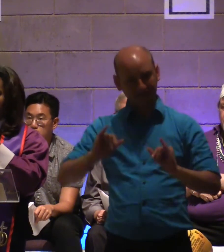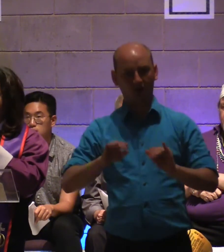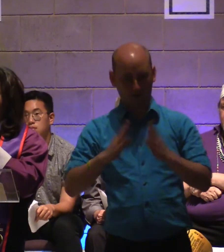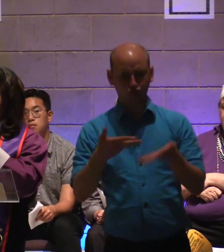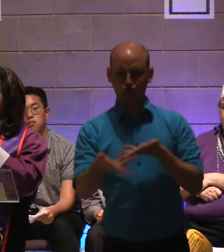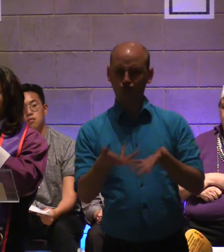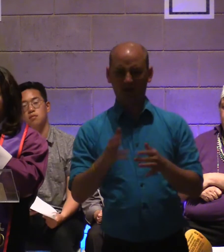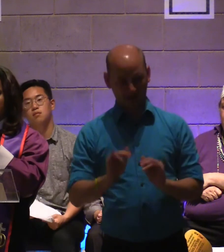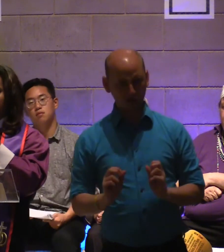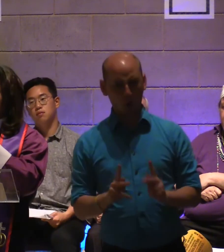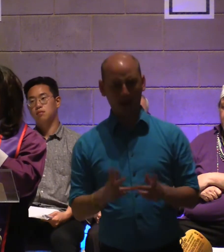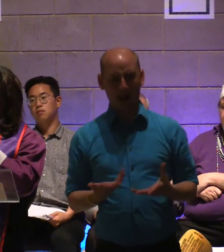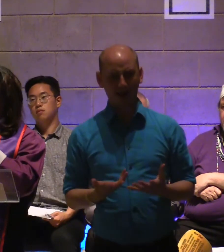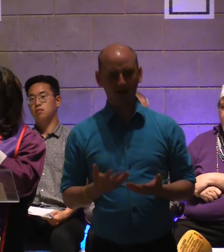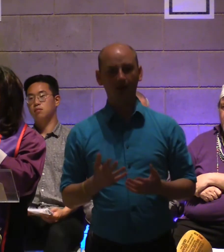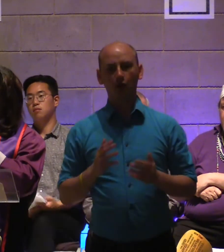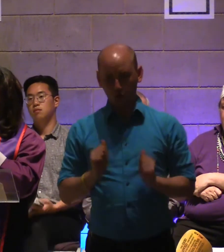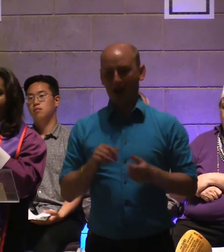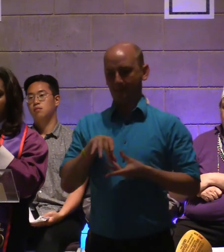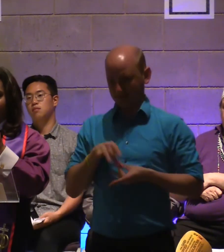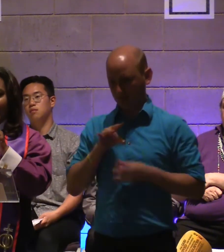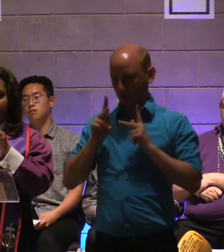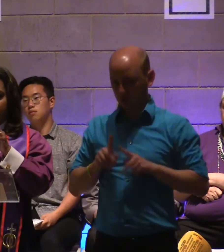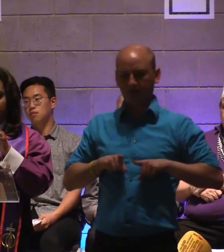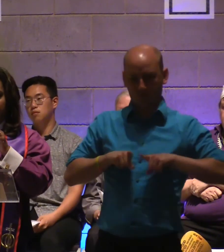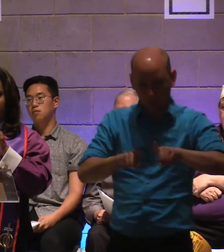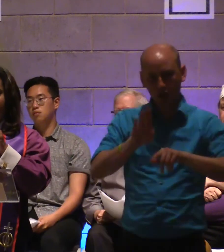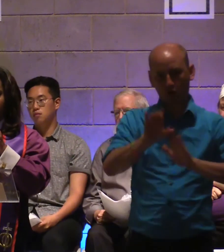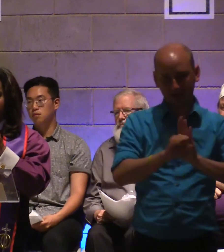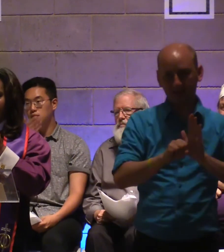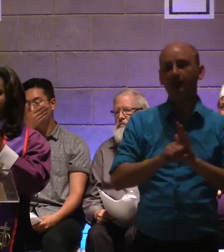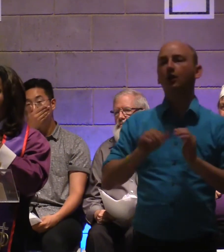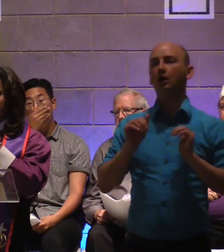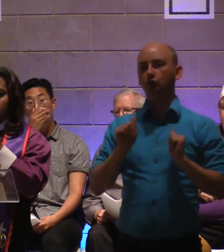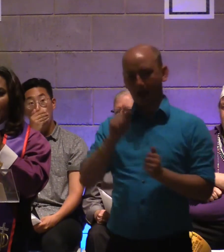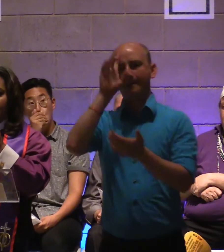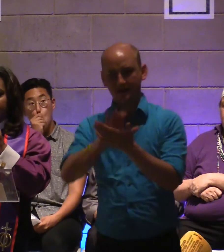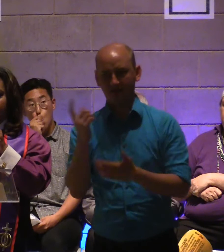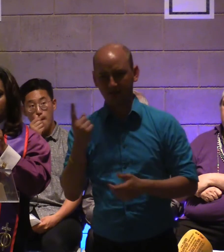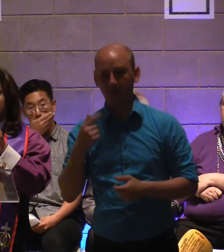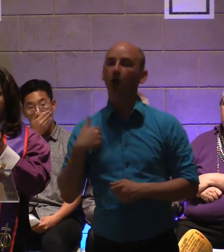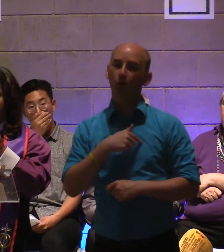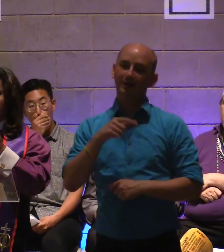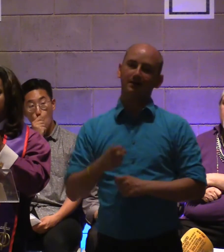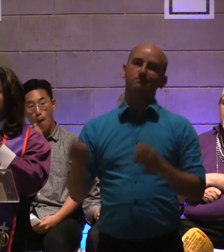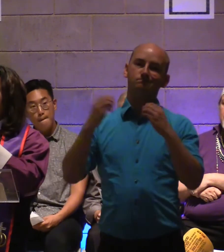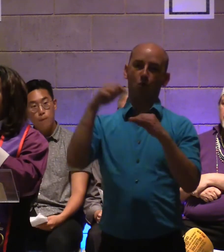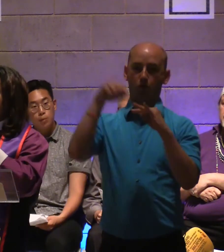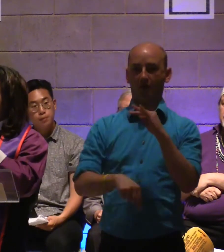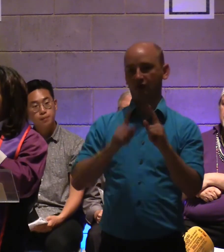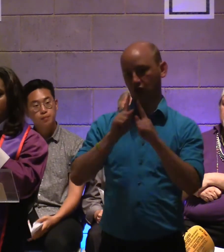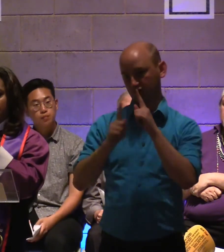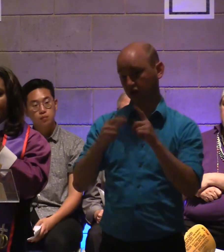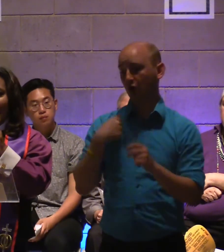that it's okay to be a spiritual person. It's okay to believe in something. And we need more of those conversations. We need more people